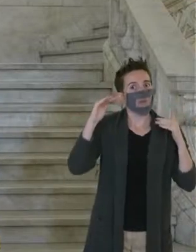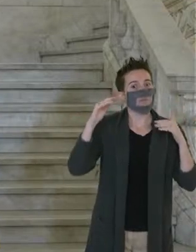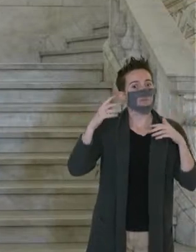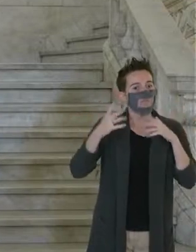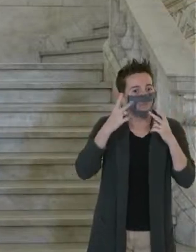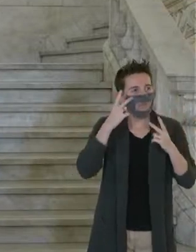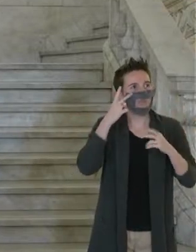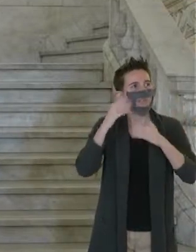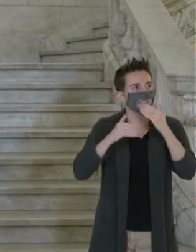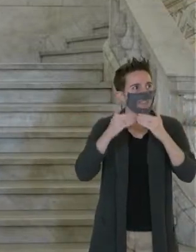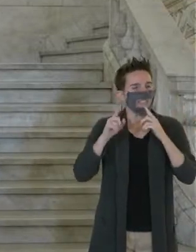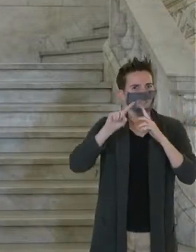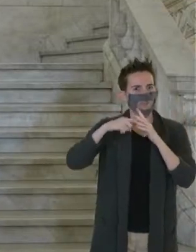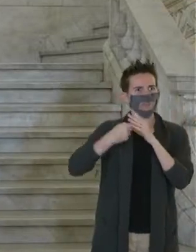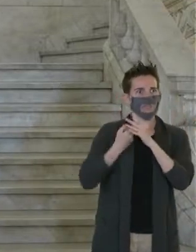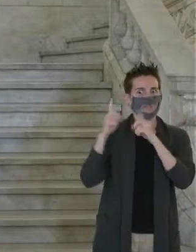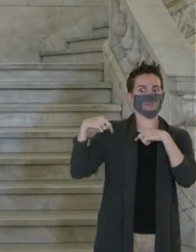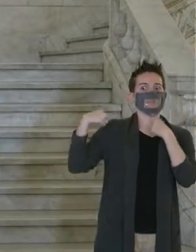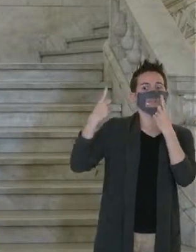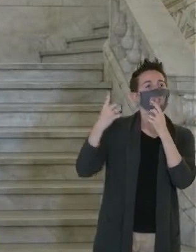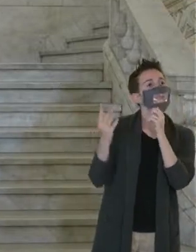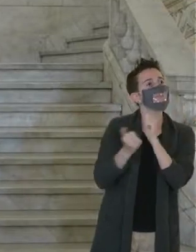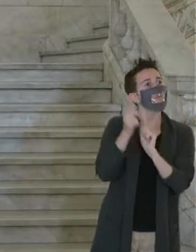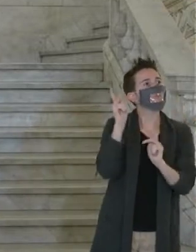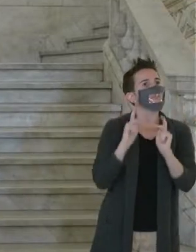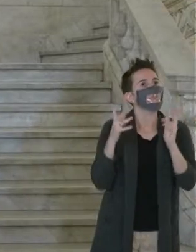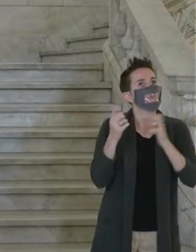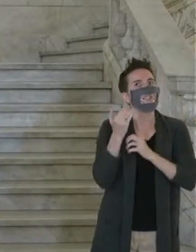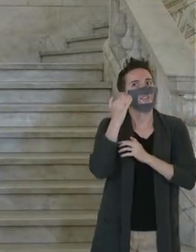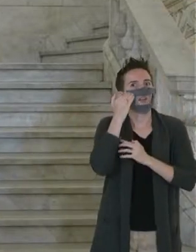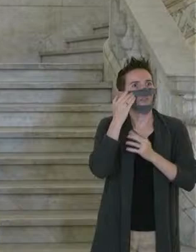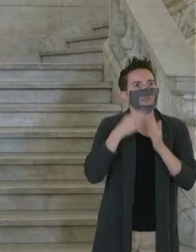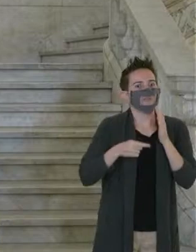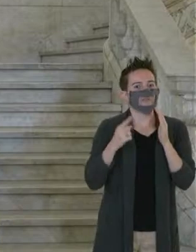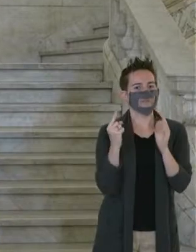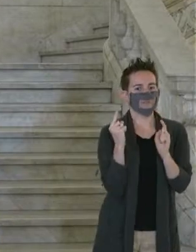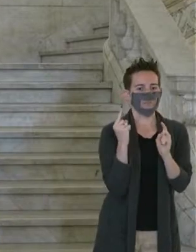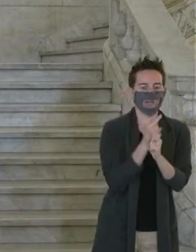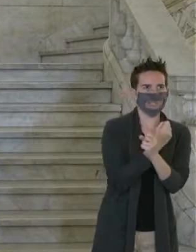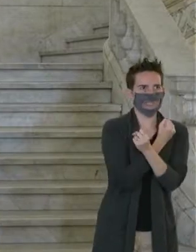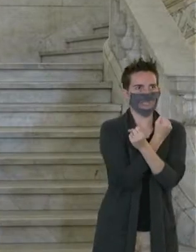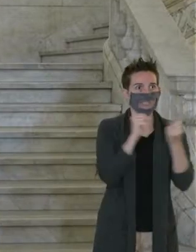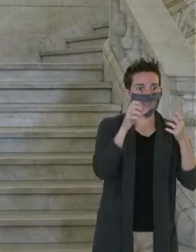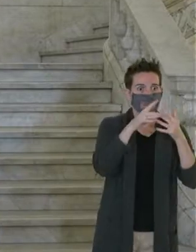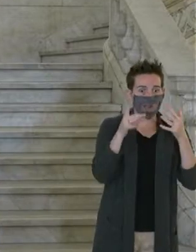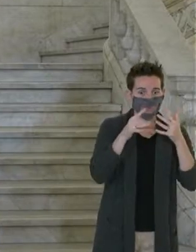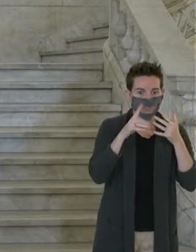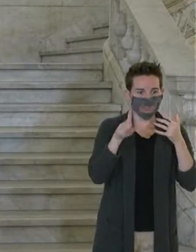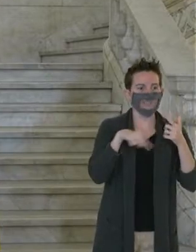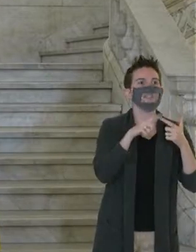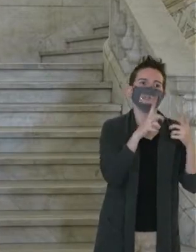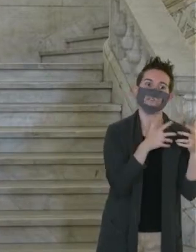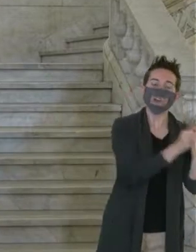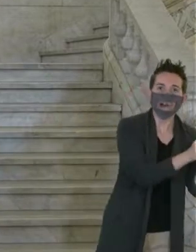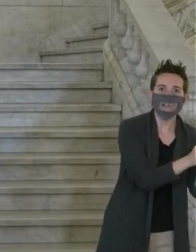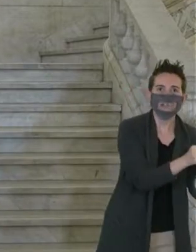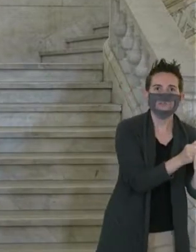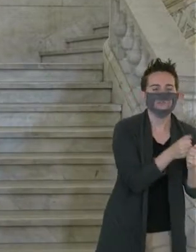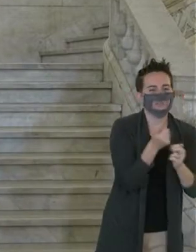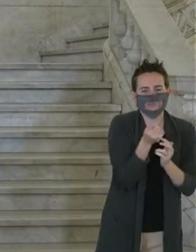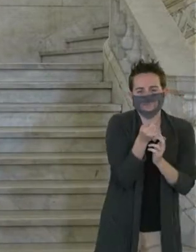seen from the beginning, most people want to just know what the right thing to do is, and they do it. There is very